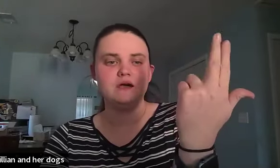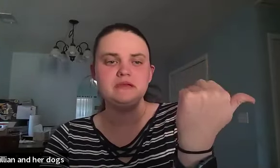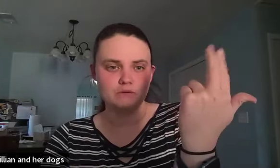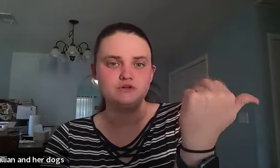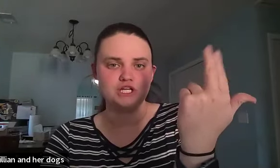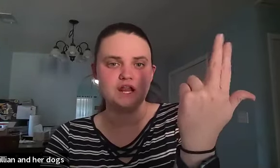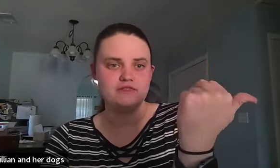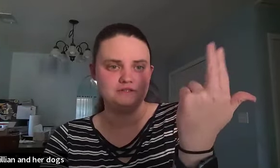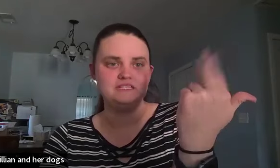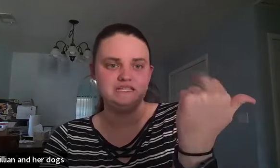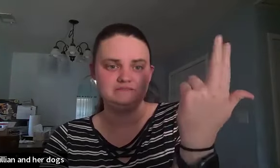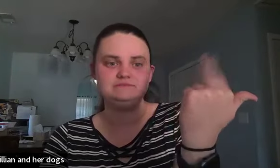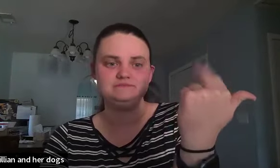come here motion. 13.